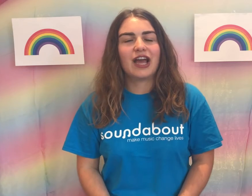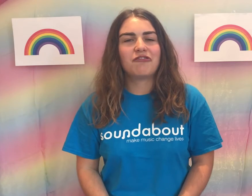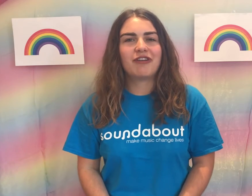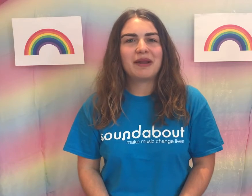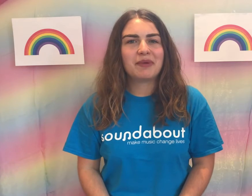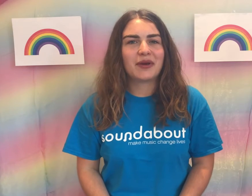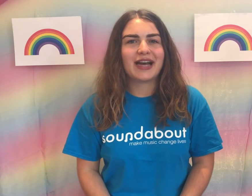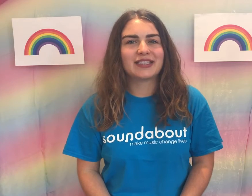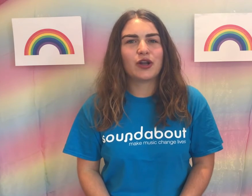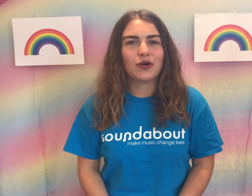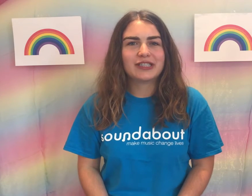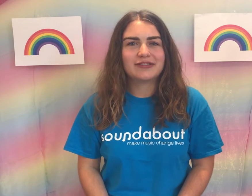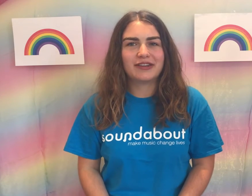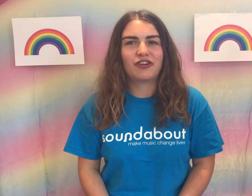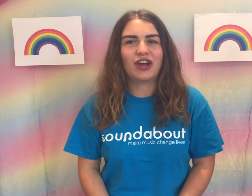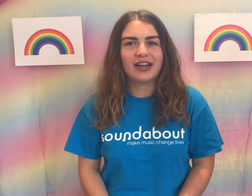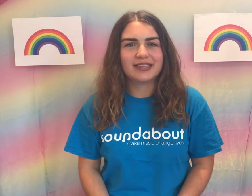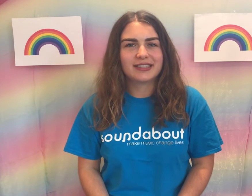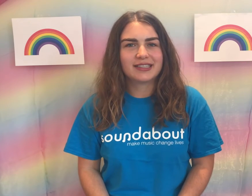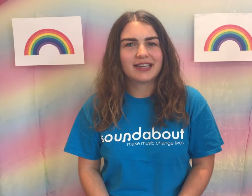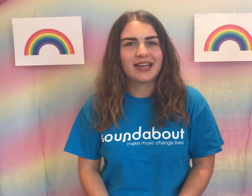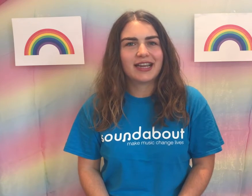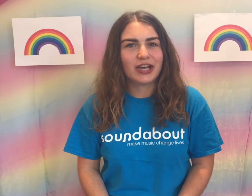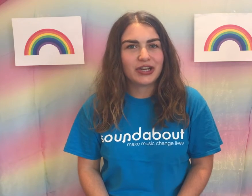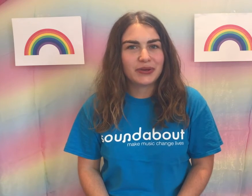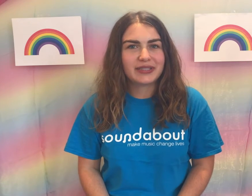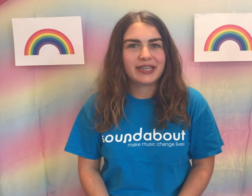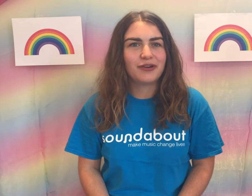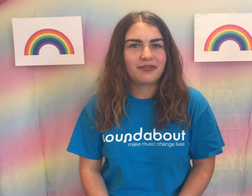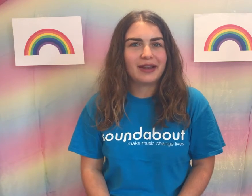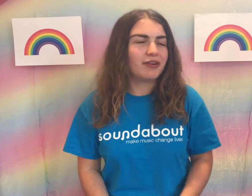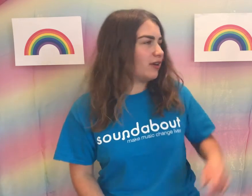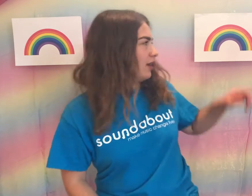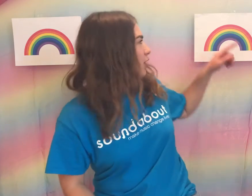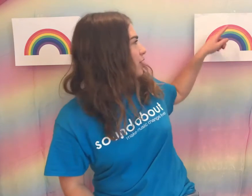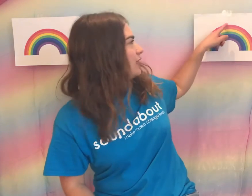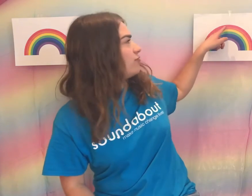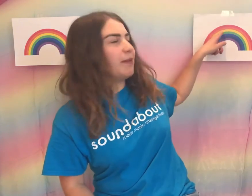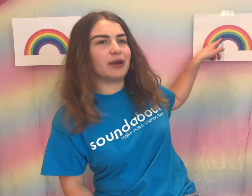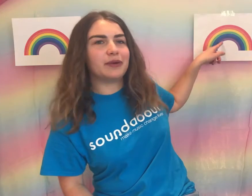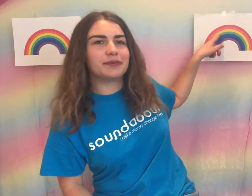A rainbow has lots of different colours. Can you see your favourite colour on this rainbow?